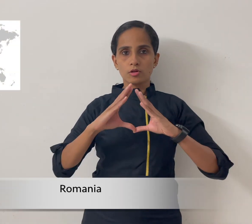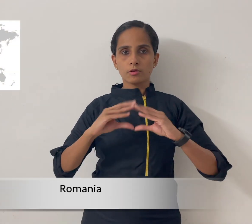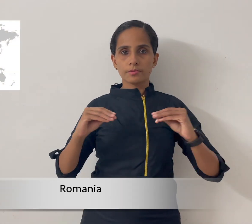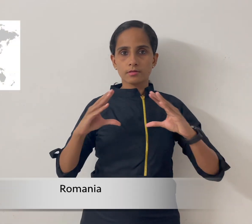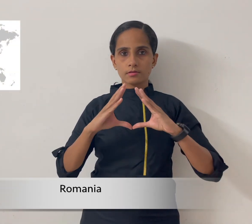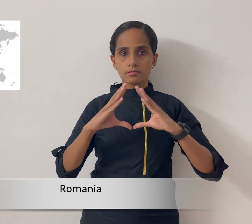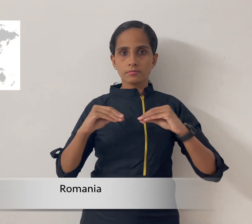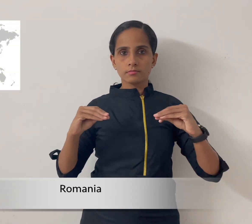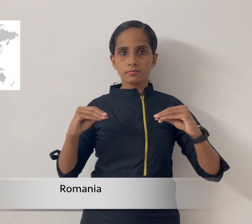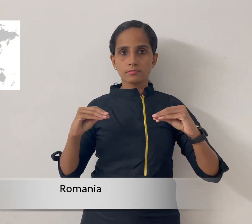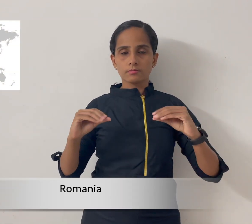Romania.